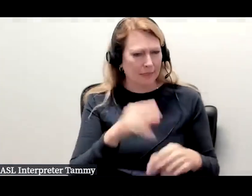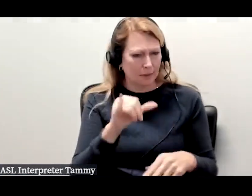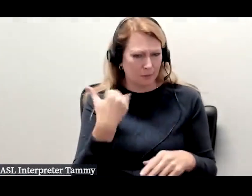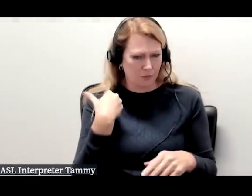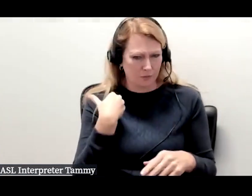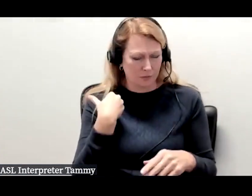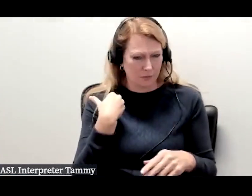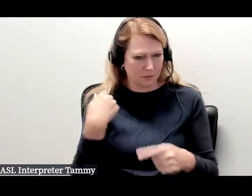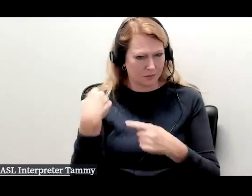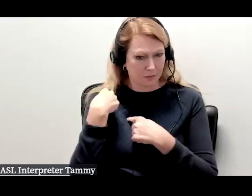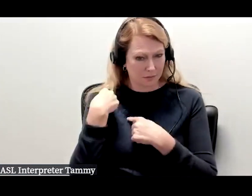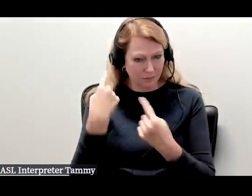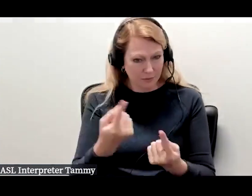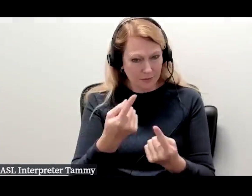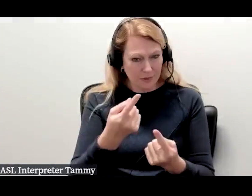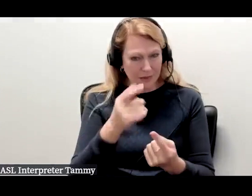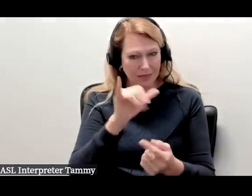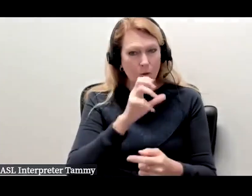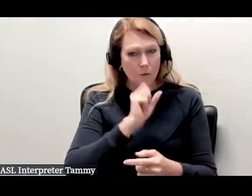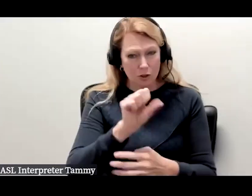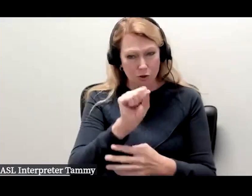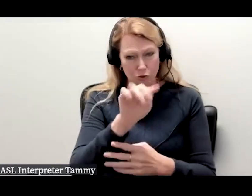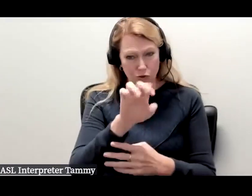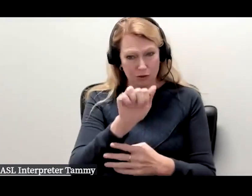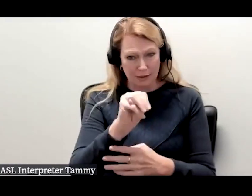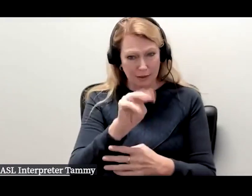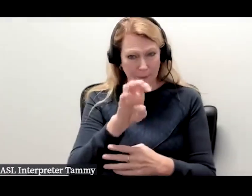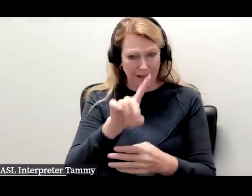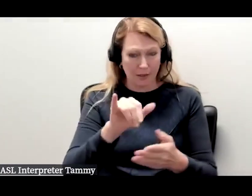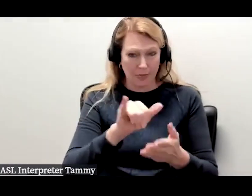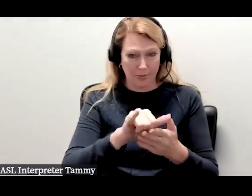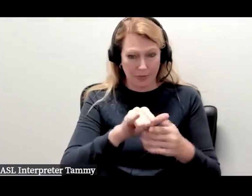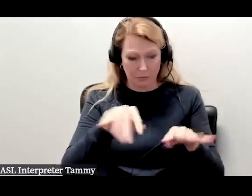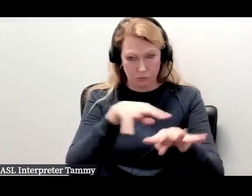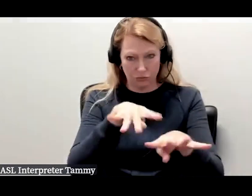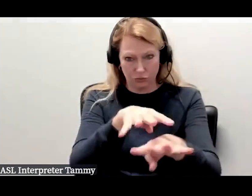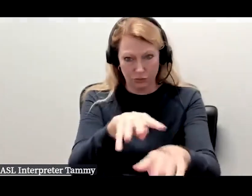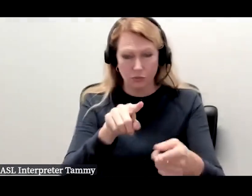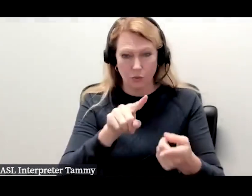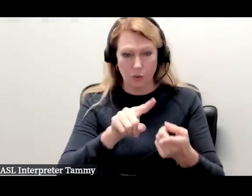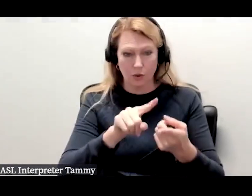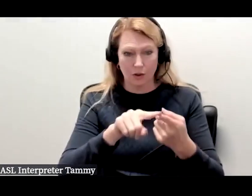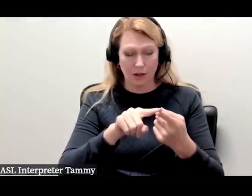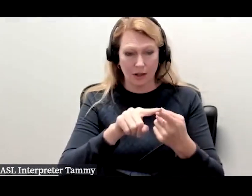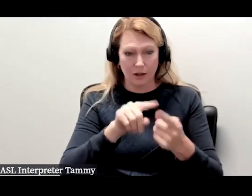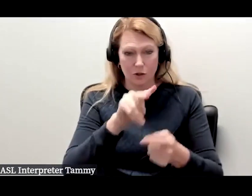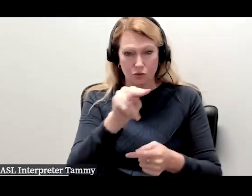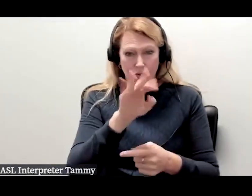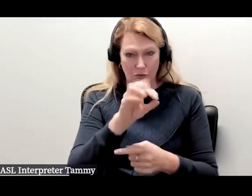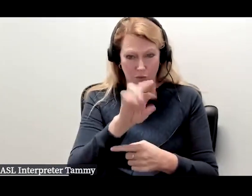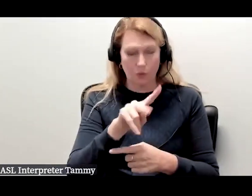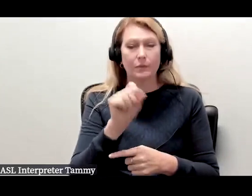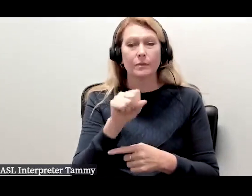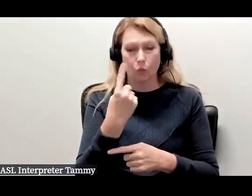all along a stream bed that feeds North Fork? It All is. of that It's was, along okay. one of the tributaries that feeds